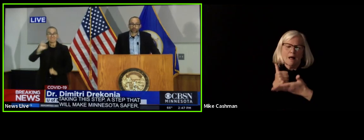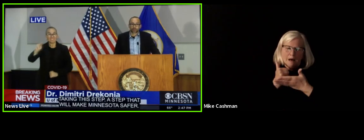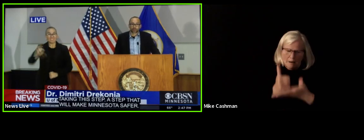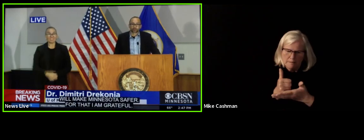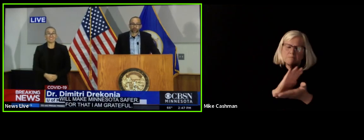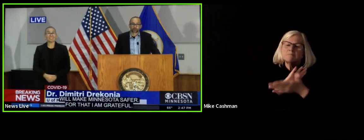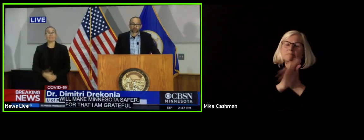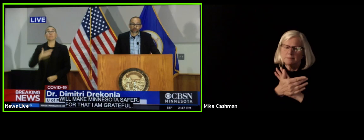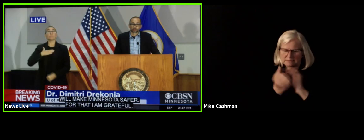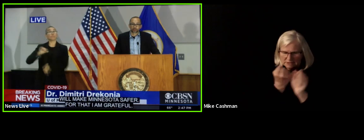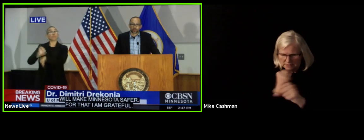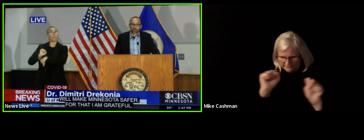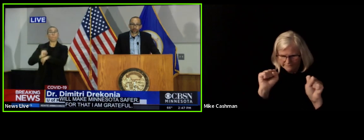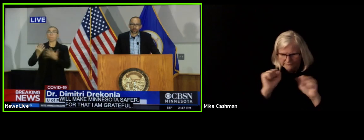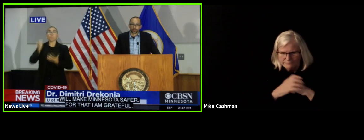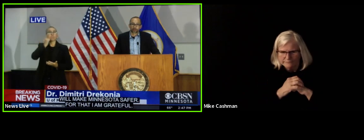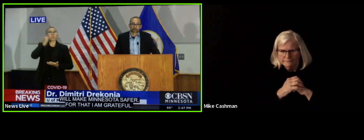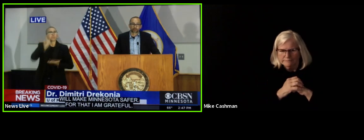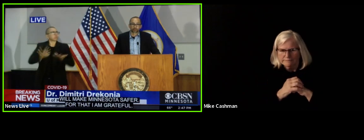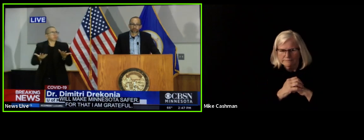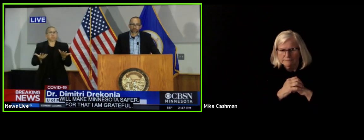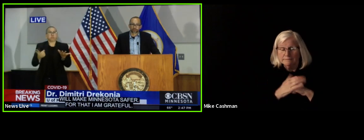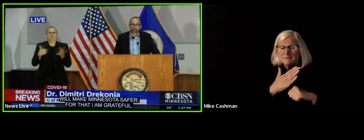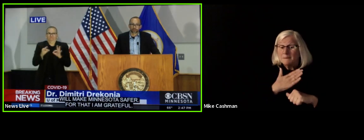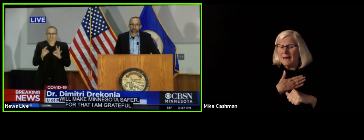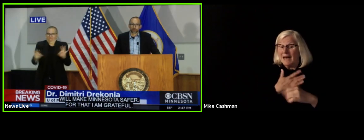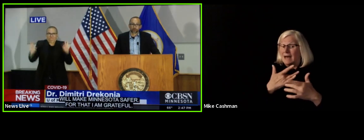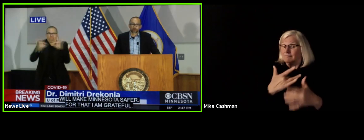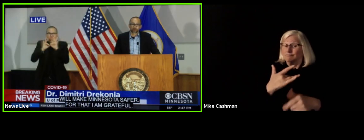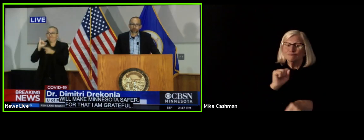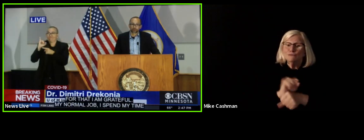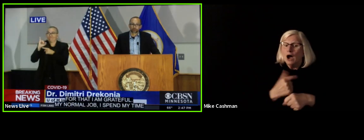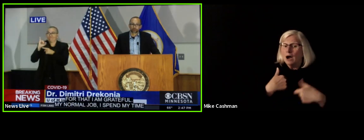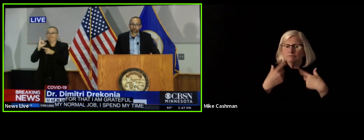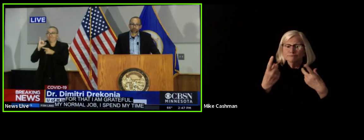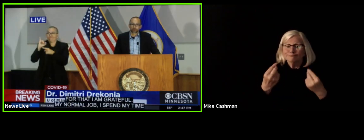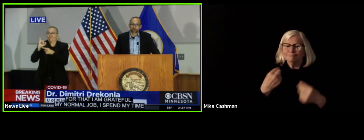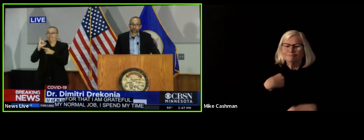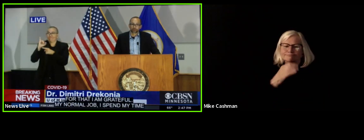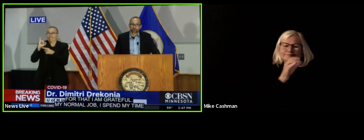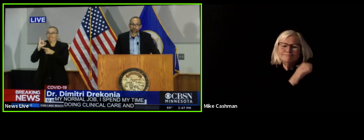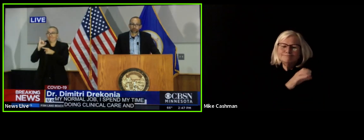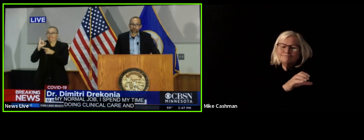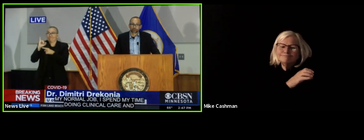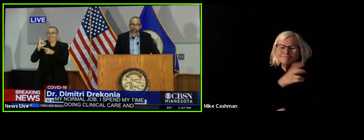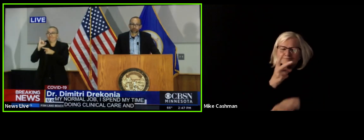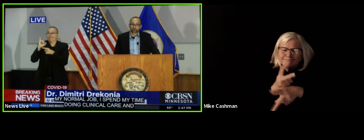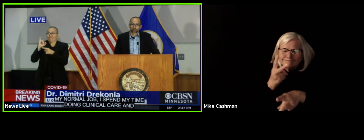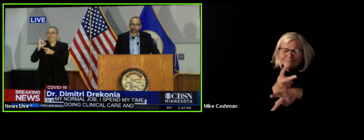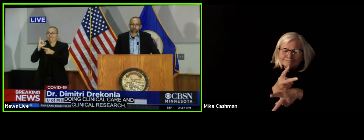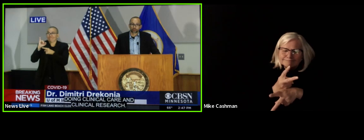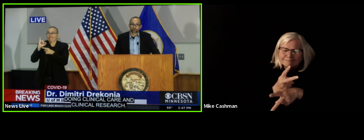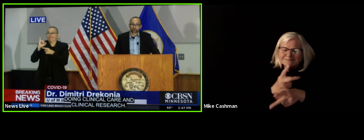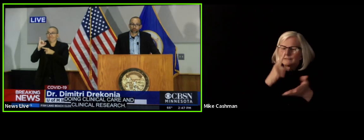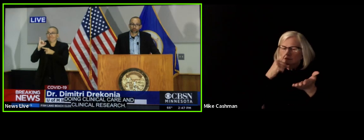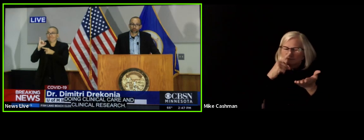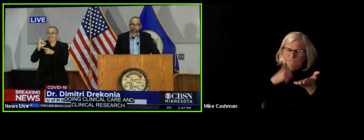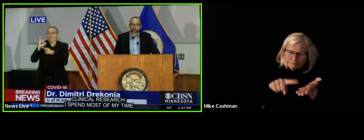my time doing clinical care and clinical research. And so I spend most of my thinking about what evidence-based things can I